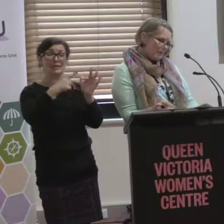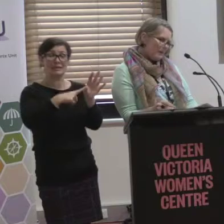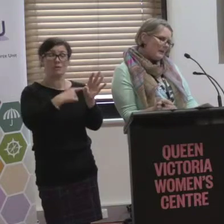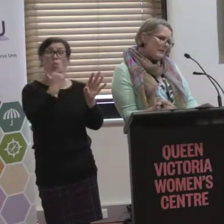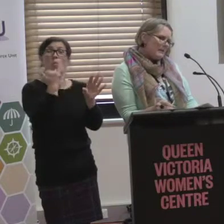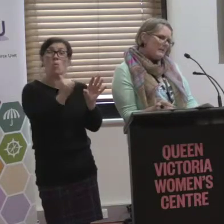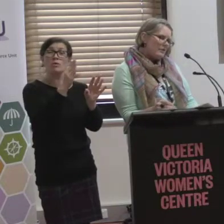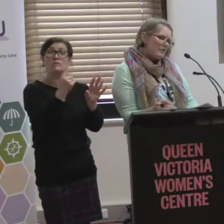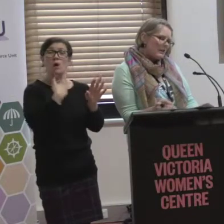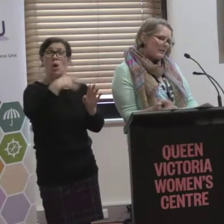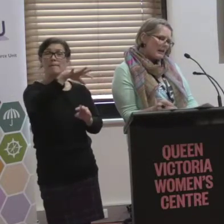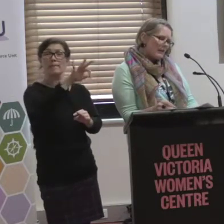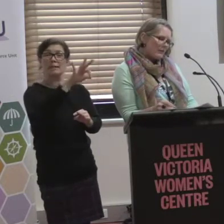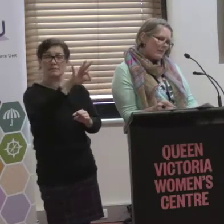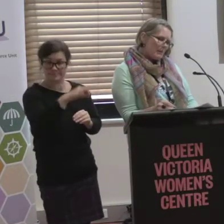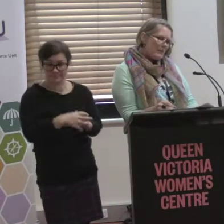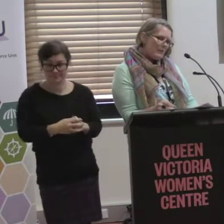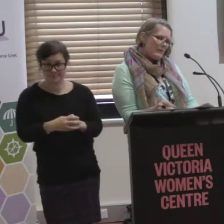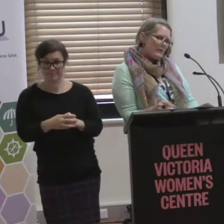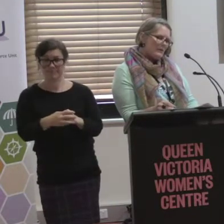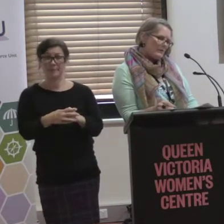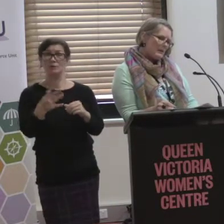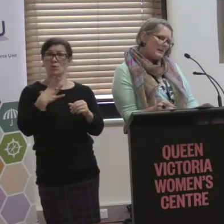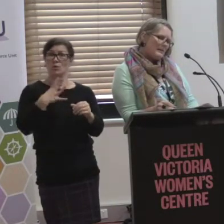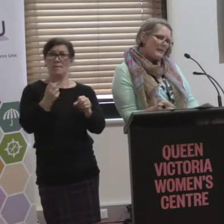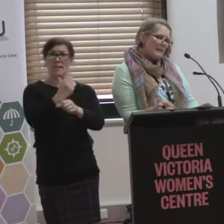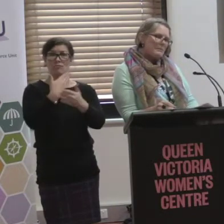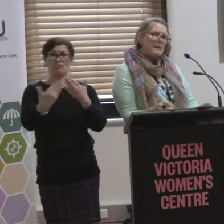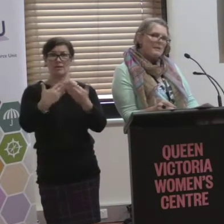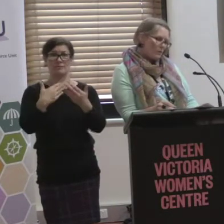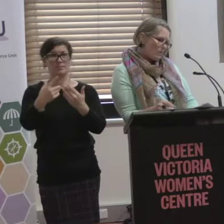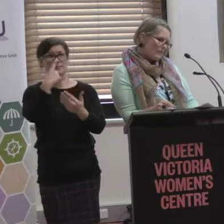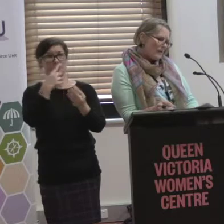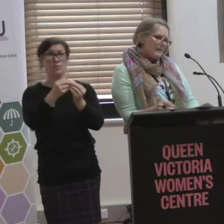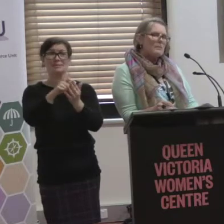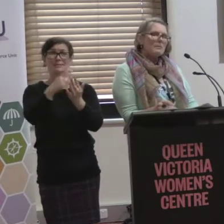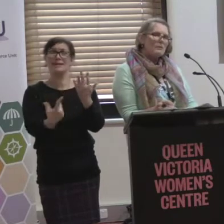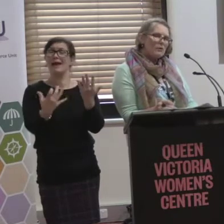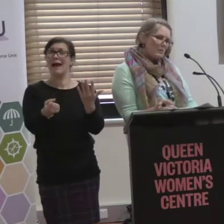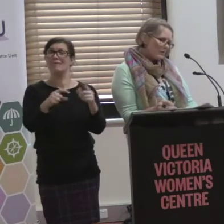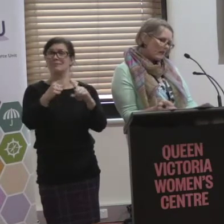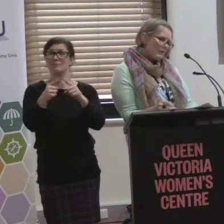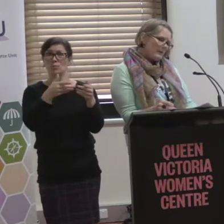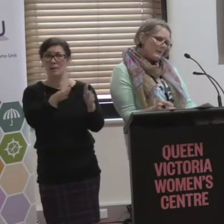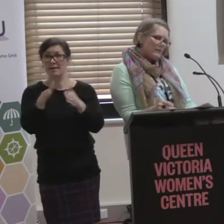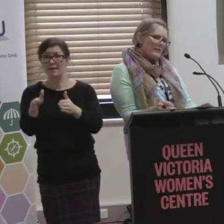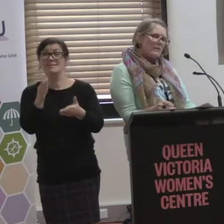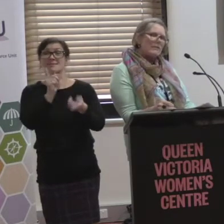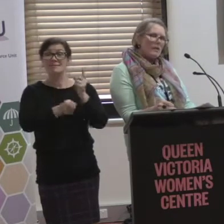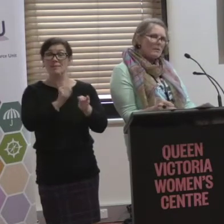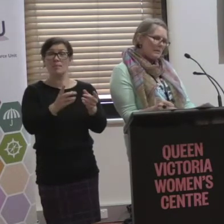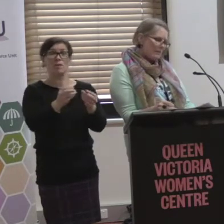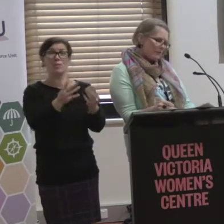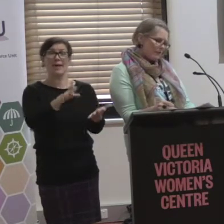person. Decision-making arrangements for persons with disabilities takes many forms. Some are informal arrangements, such as